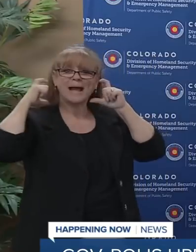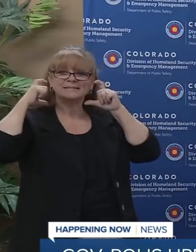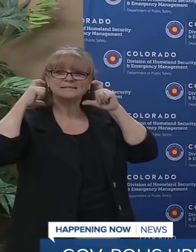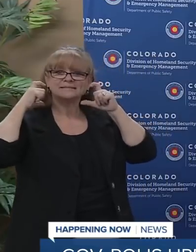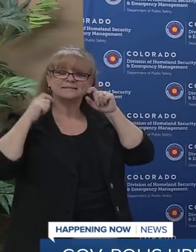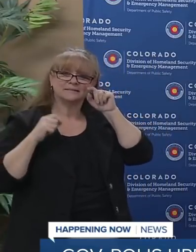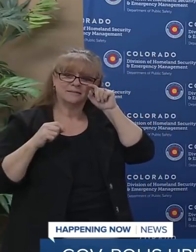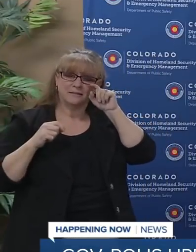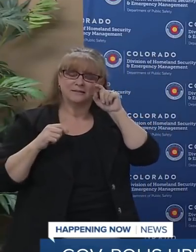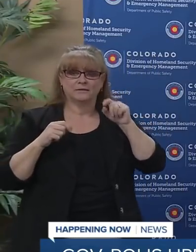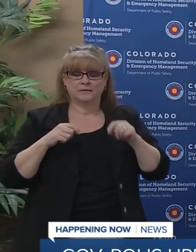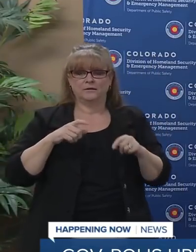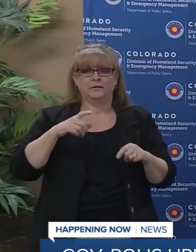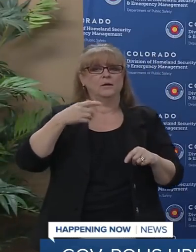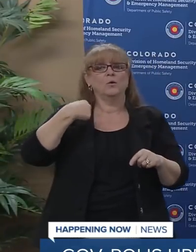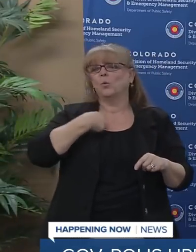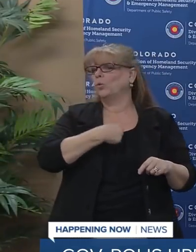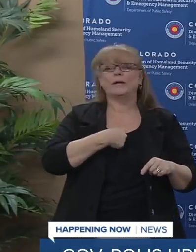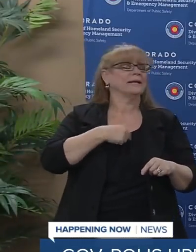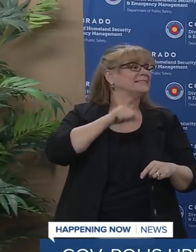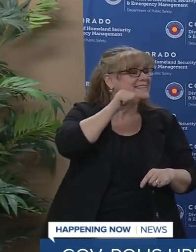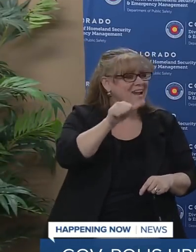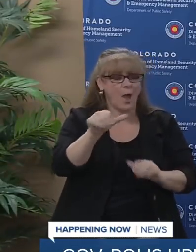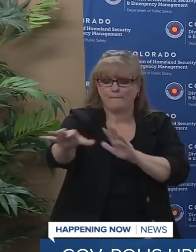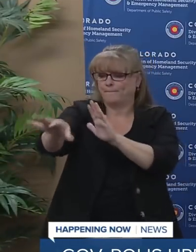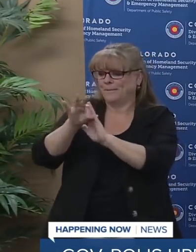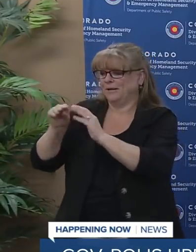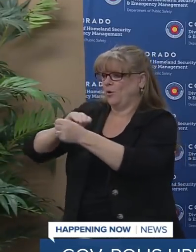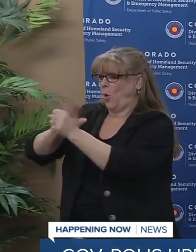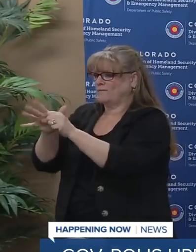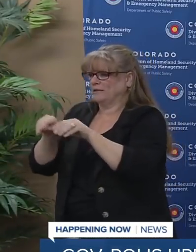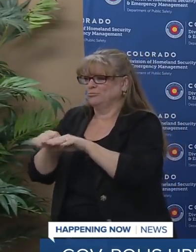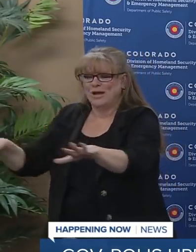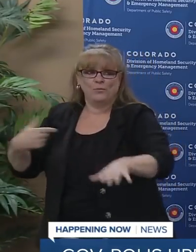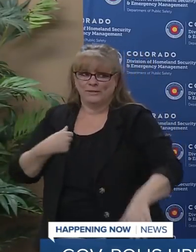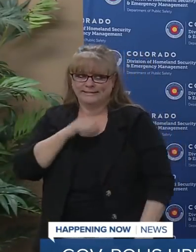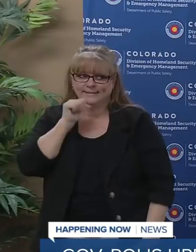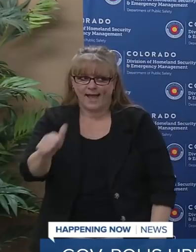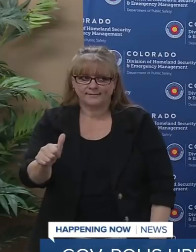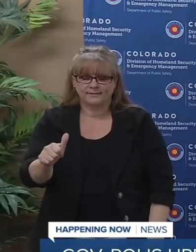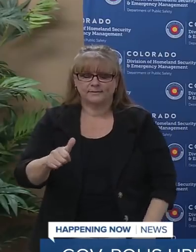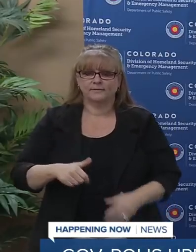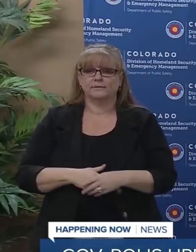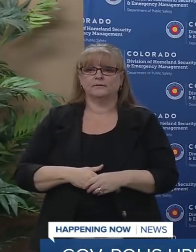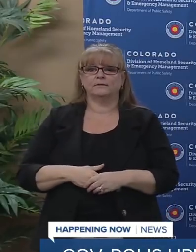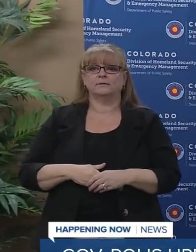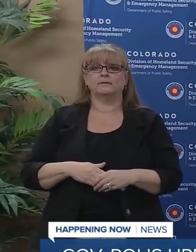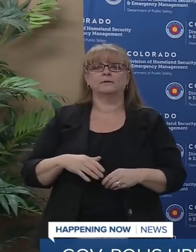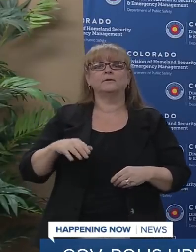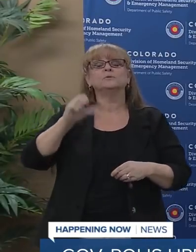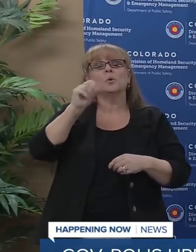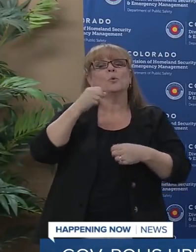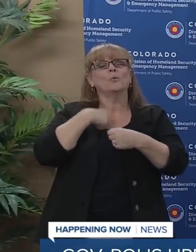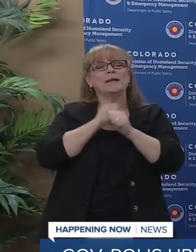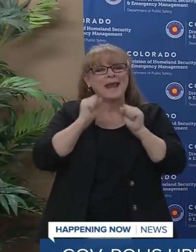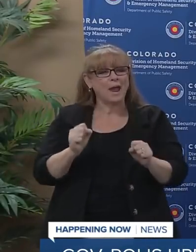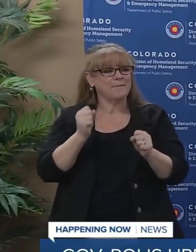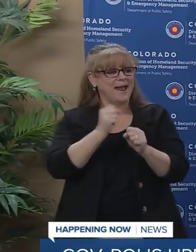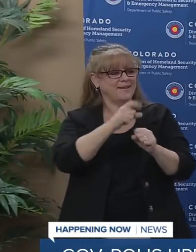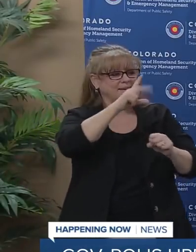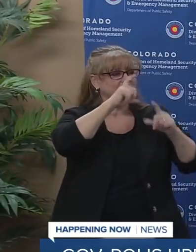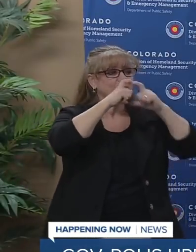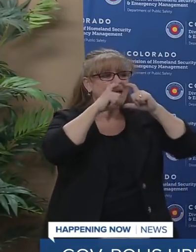have fun with it and make it cool. Let's make lemonade out of these lemons, and let's try to get everybody to show that we need to do